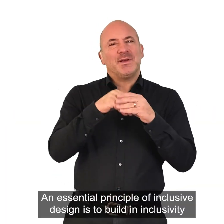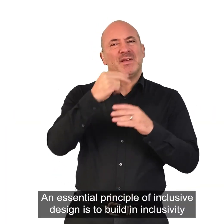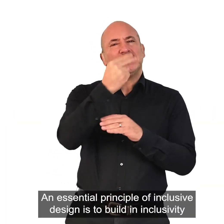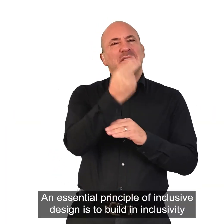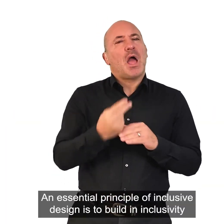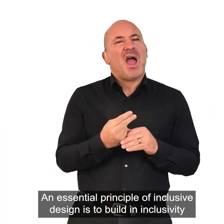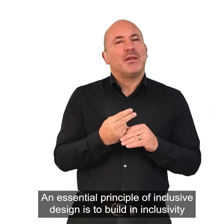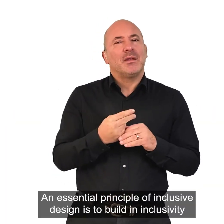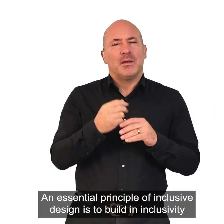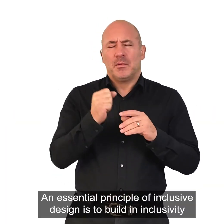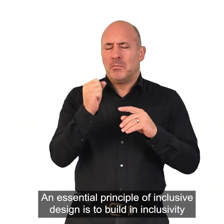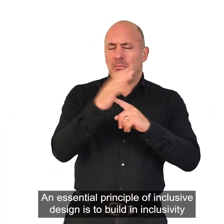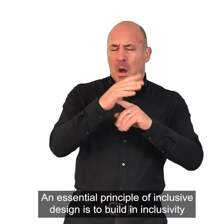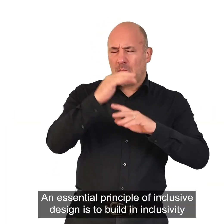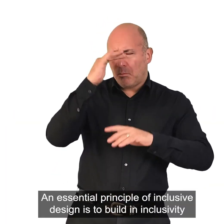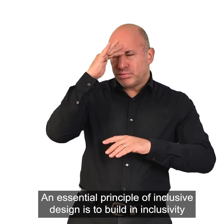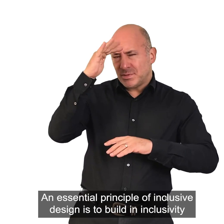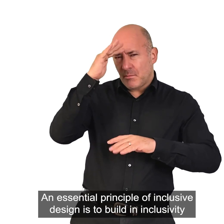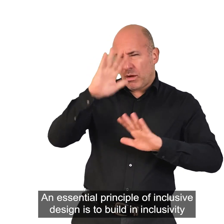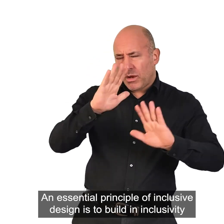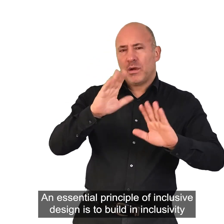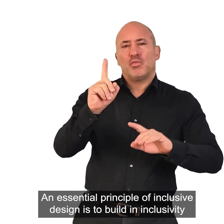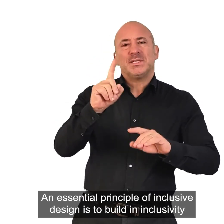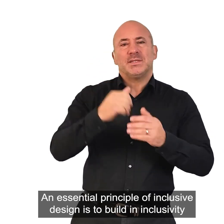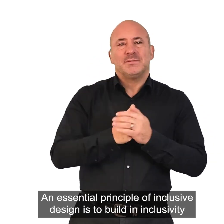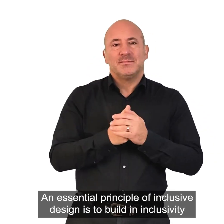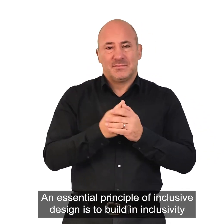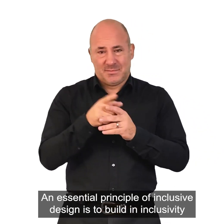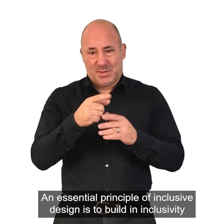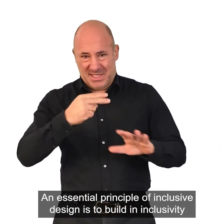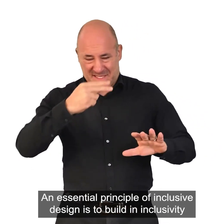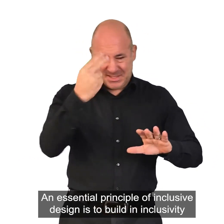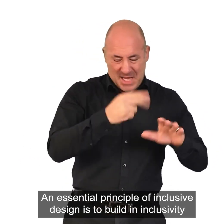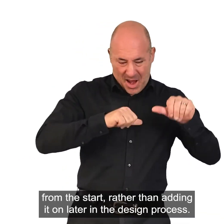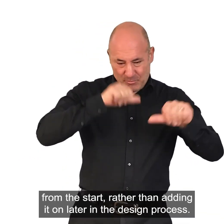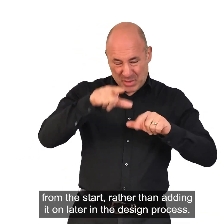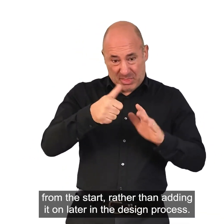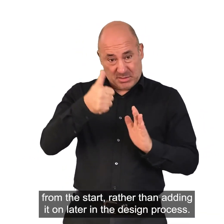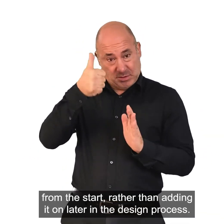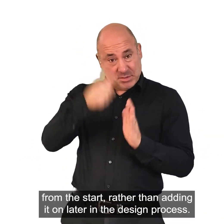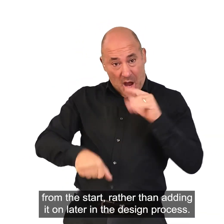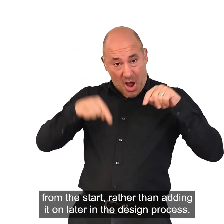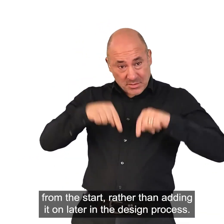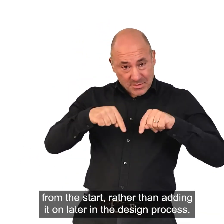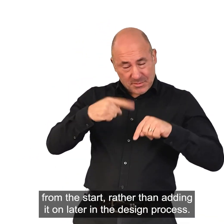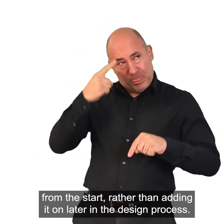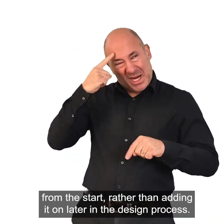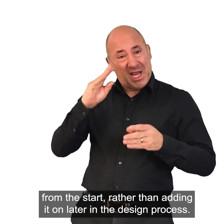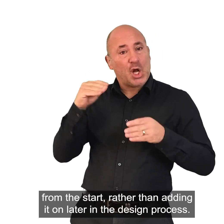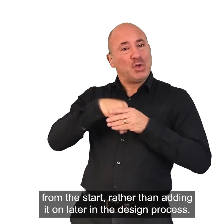An essential principle of inclusive design is to build in inclusivity from the start, rather than adding it